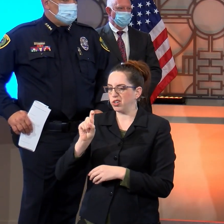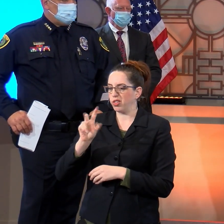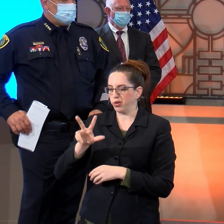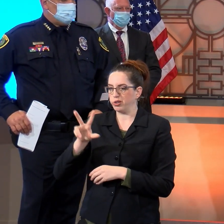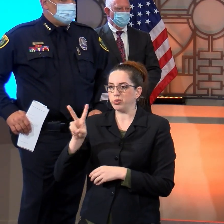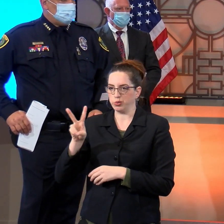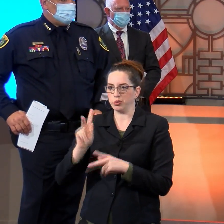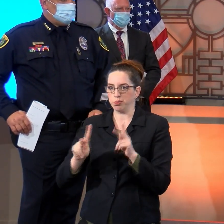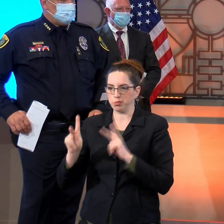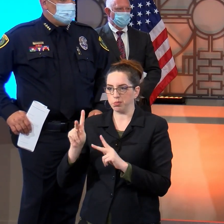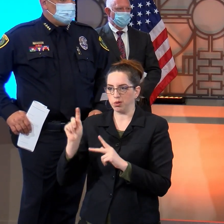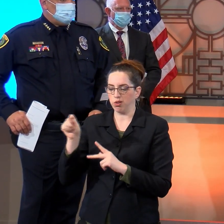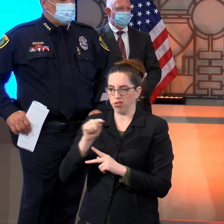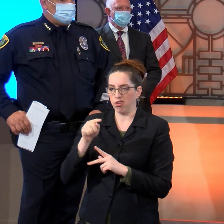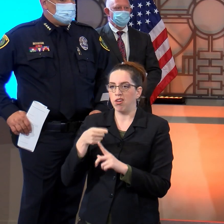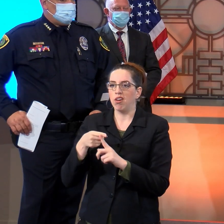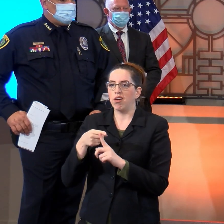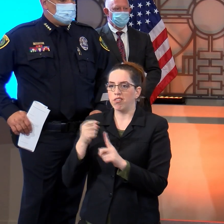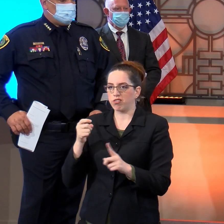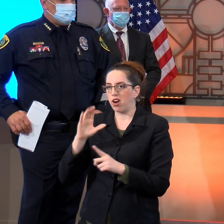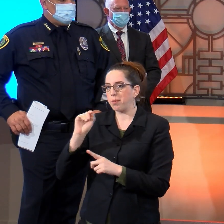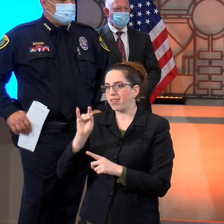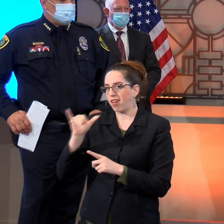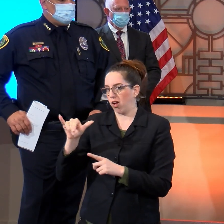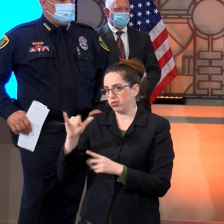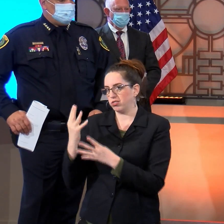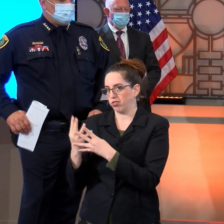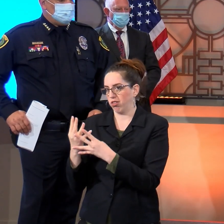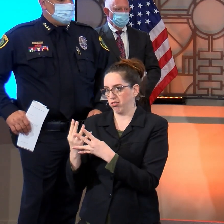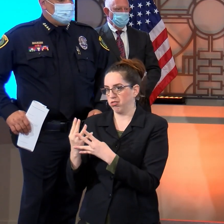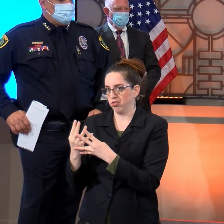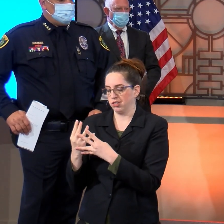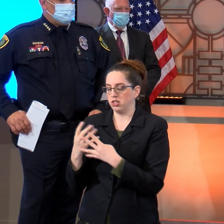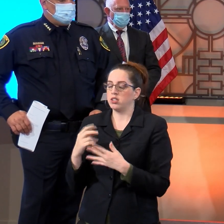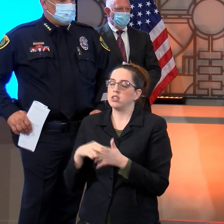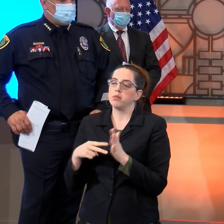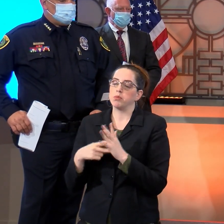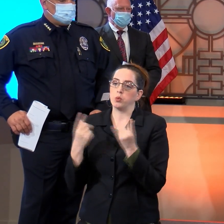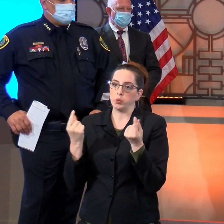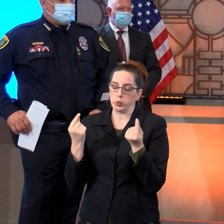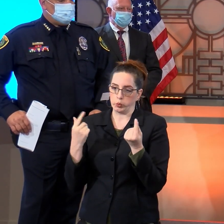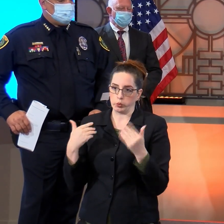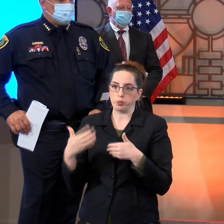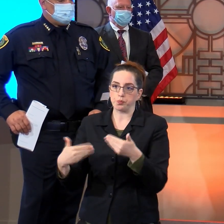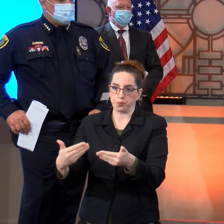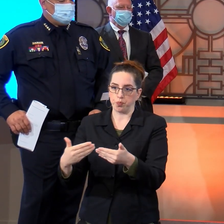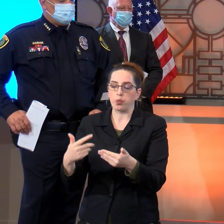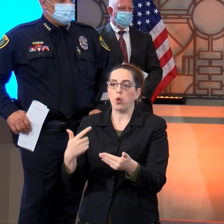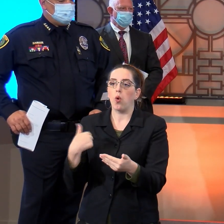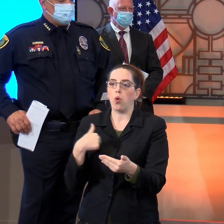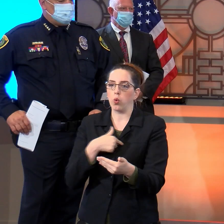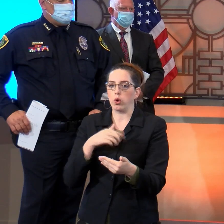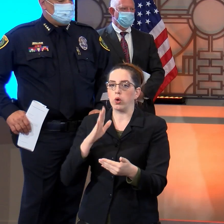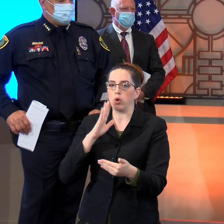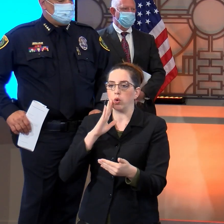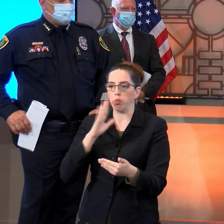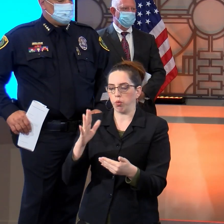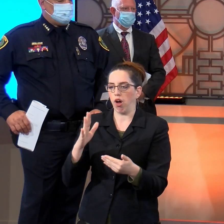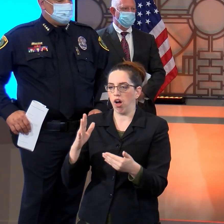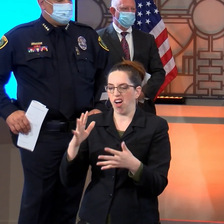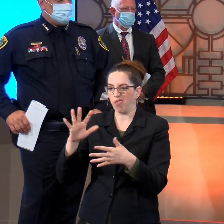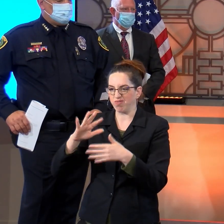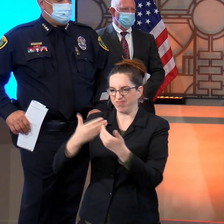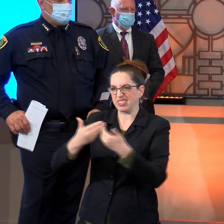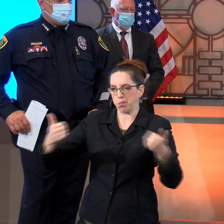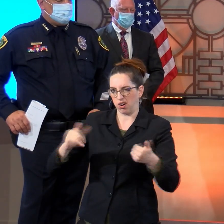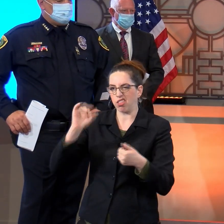132 of those cases are from the county jail. And so what we're going to do as we move forward is that we're going to deaggregate that